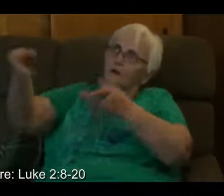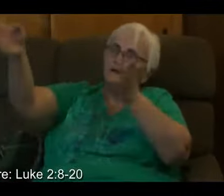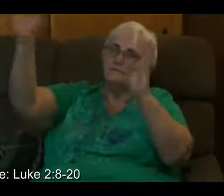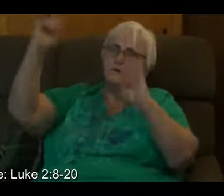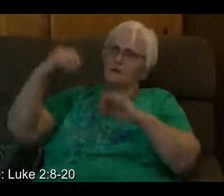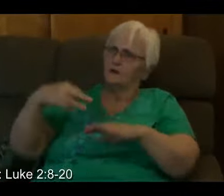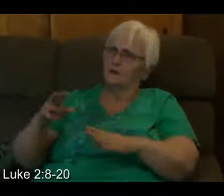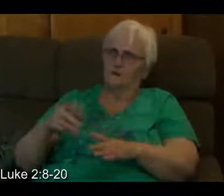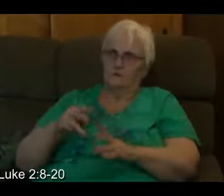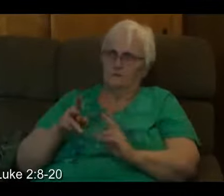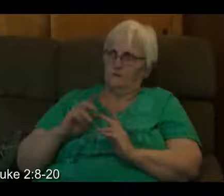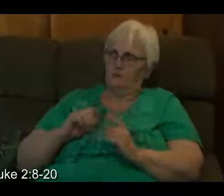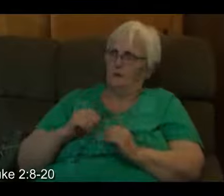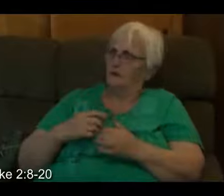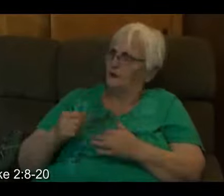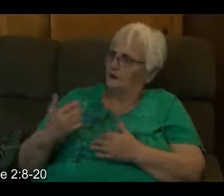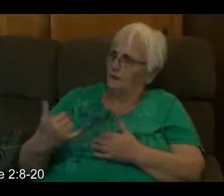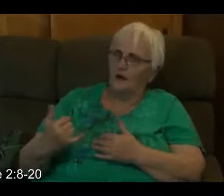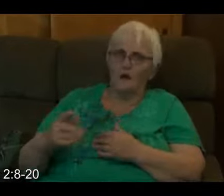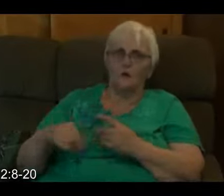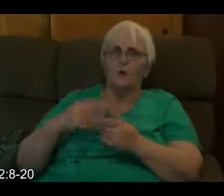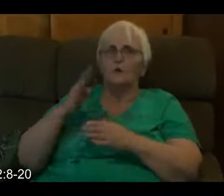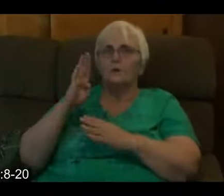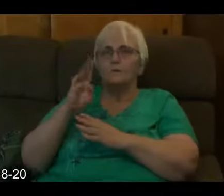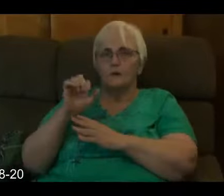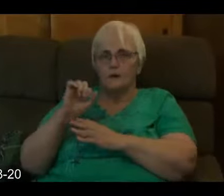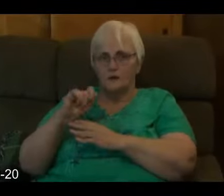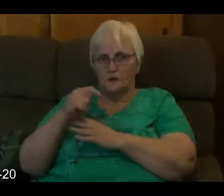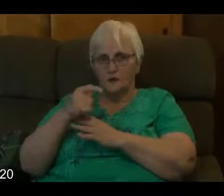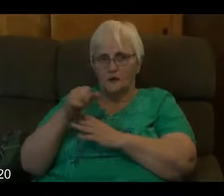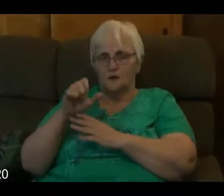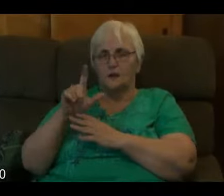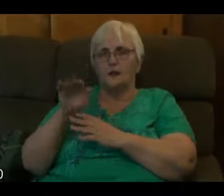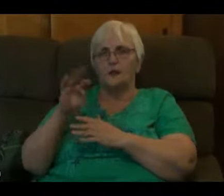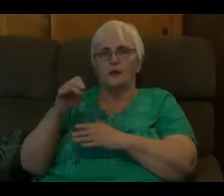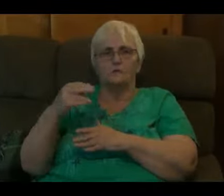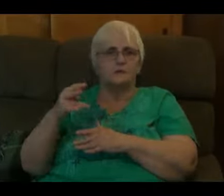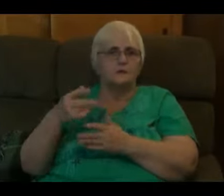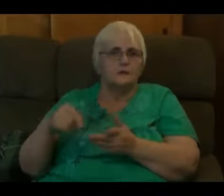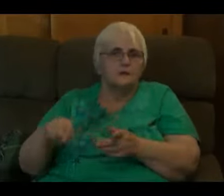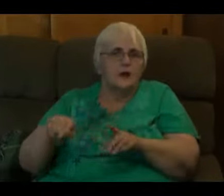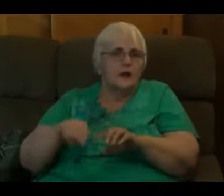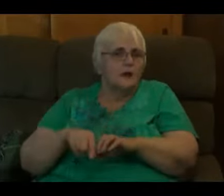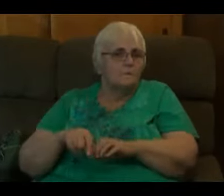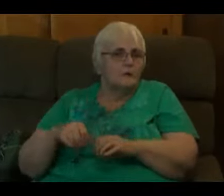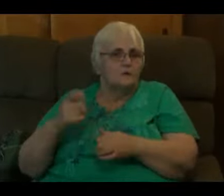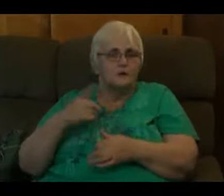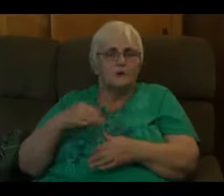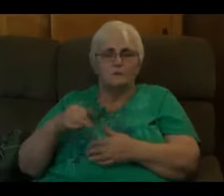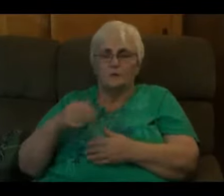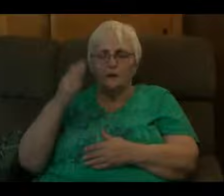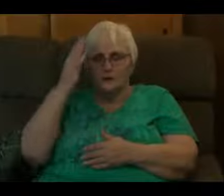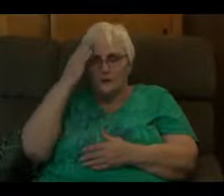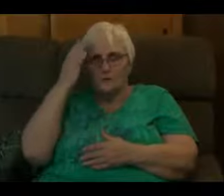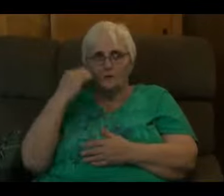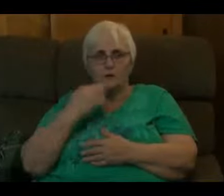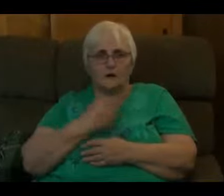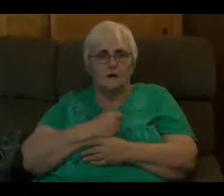one another, Let us now go to Bethlehem. See this thing that has come to pass, which the Lord has made known to us. And they came